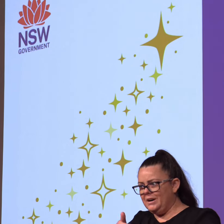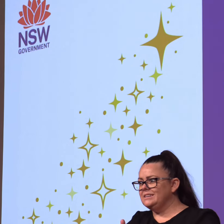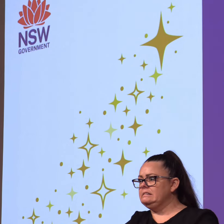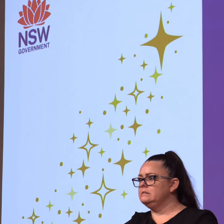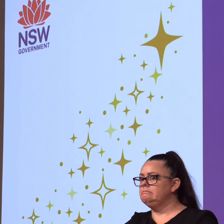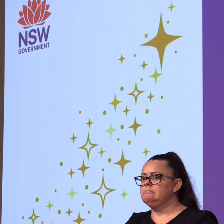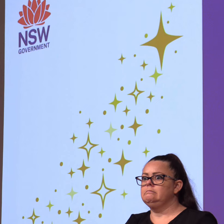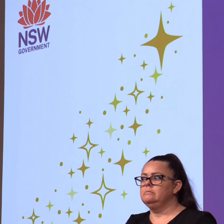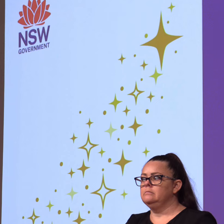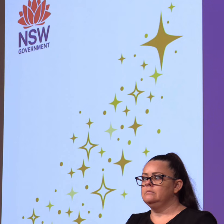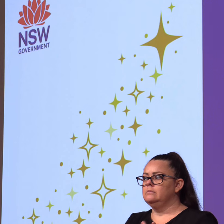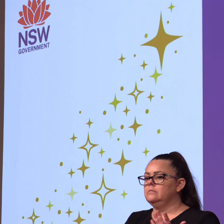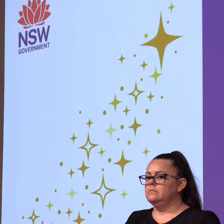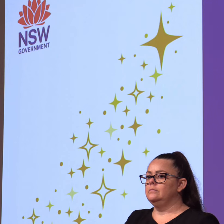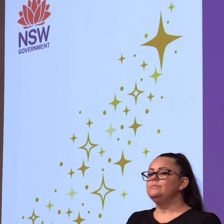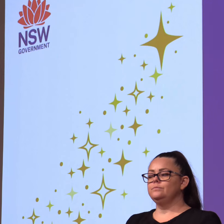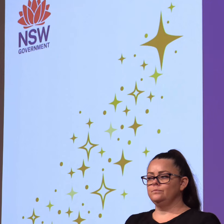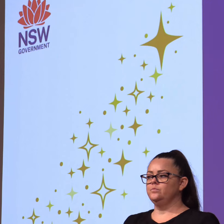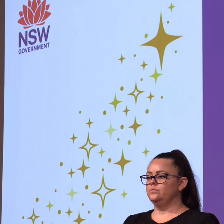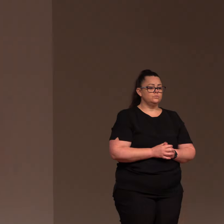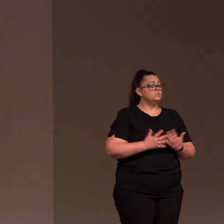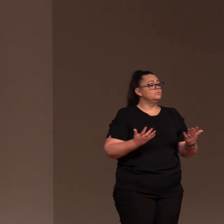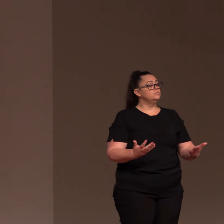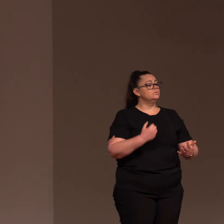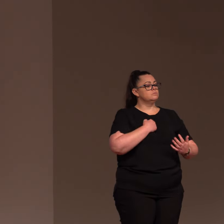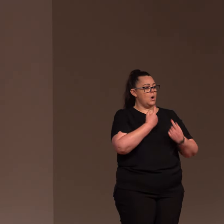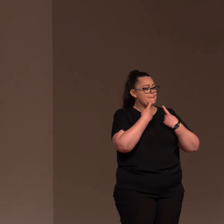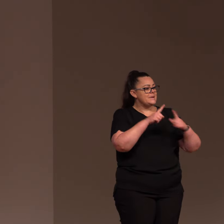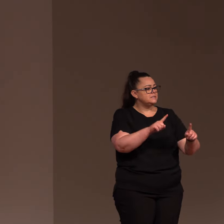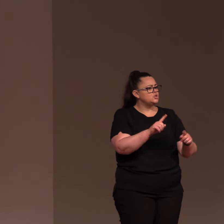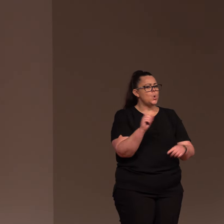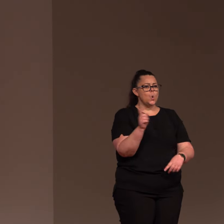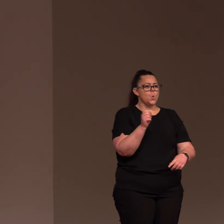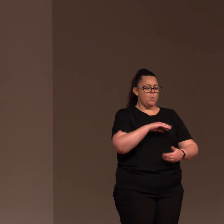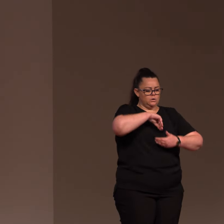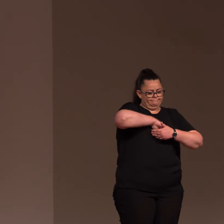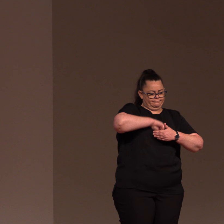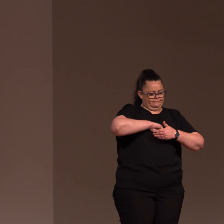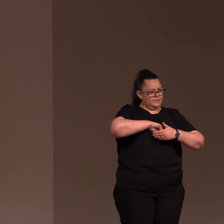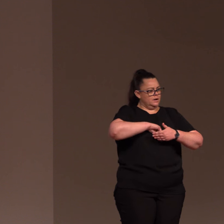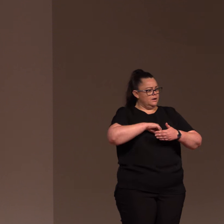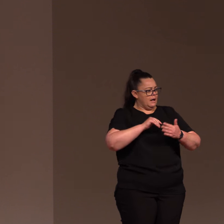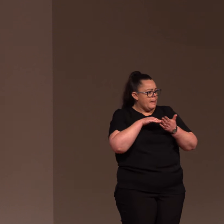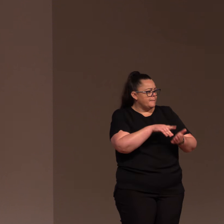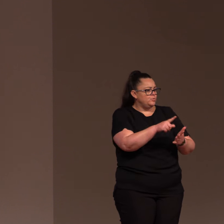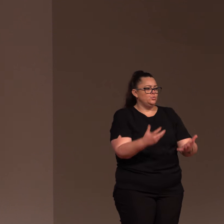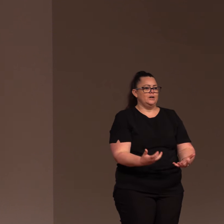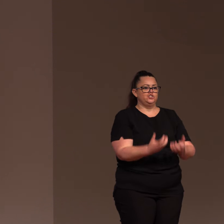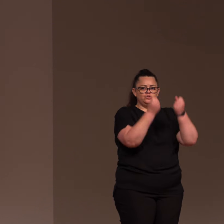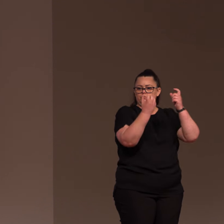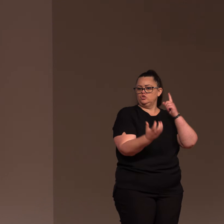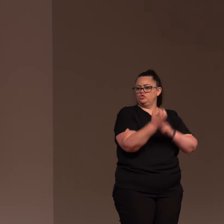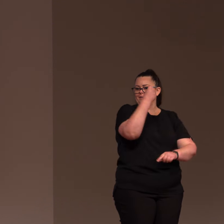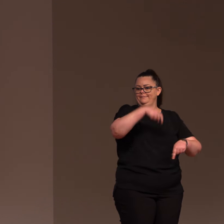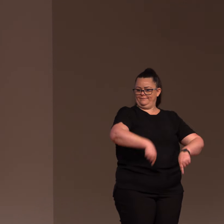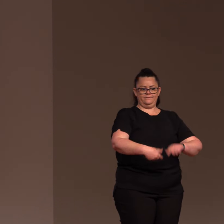And the message I have is about what got you to be here today? Because there'll be so much pressure